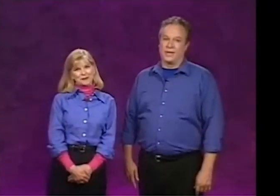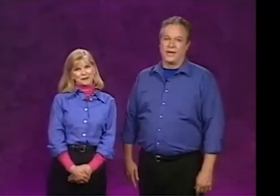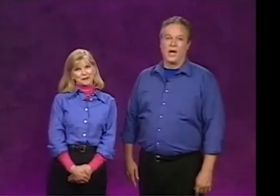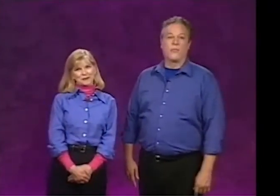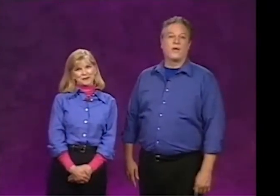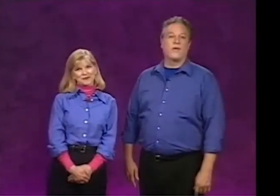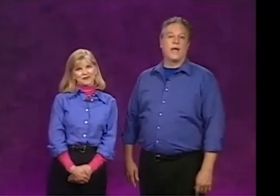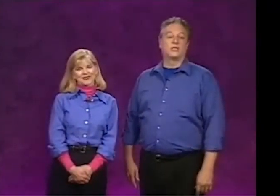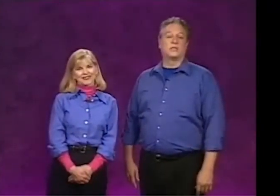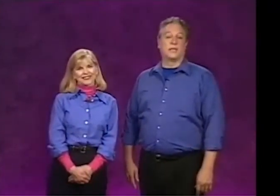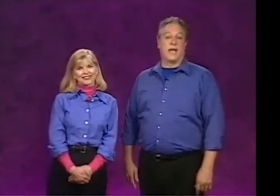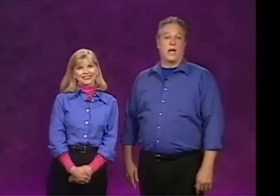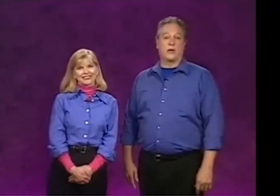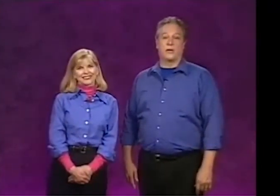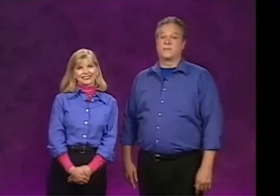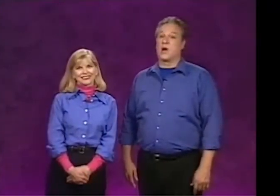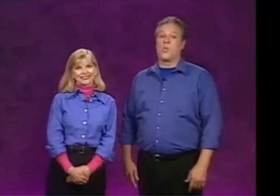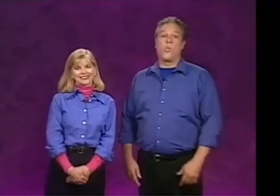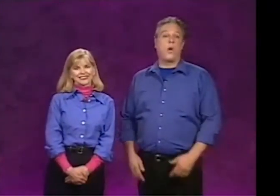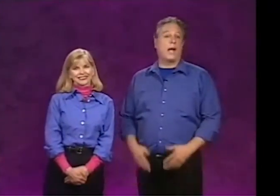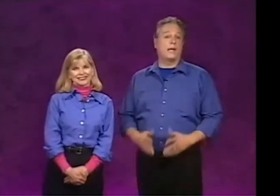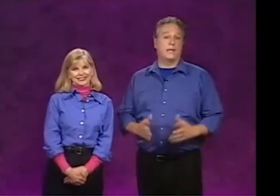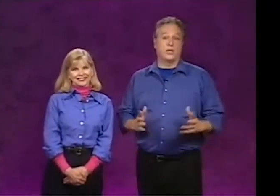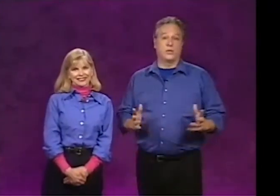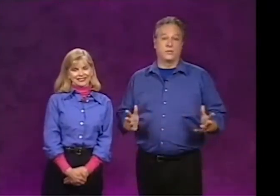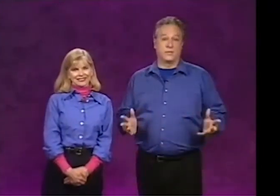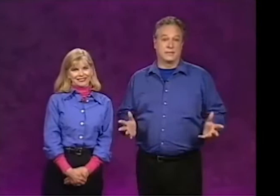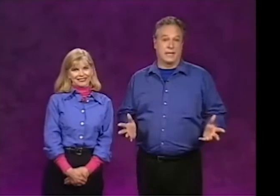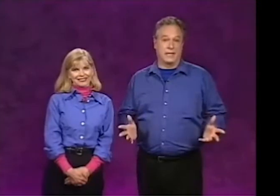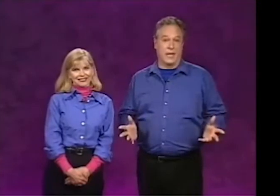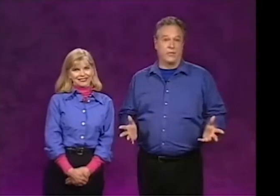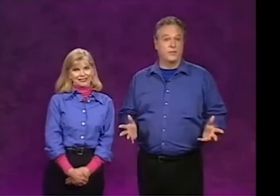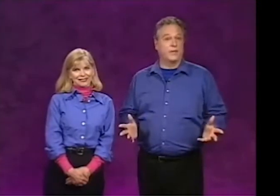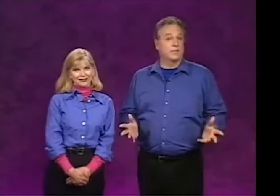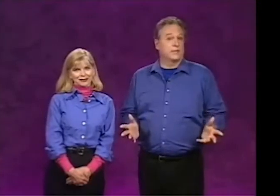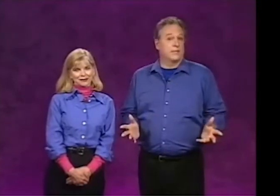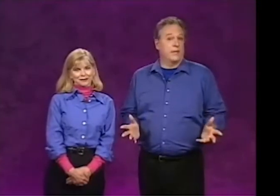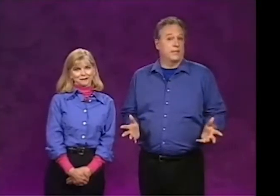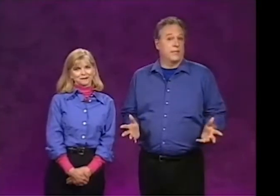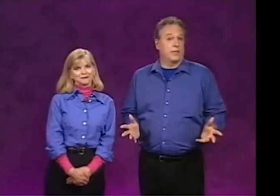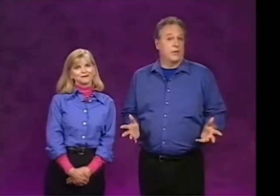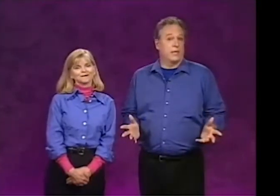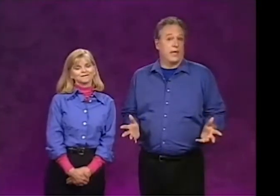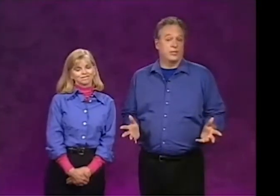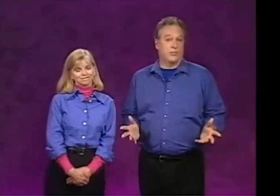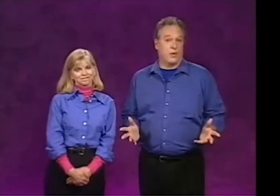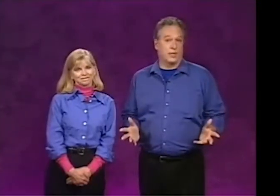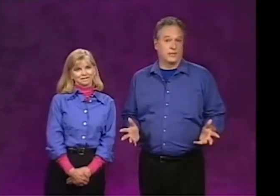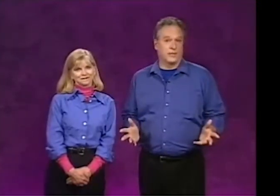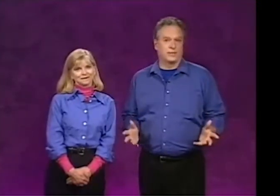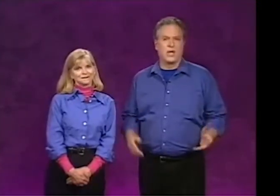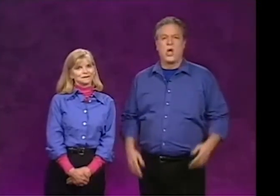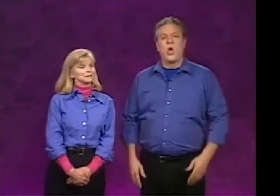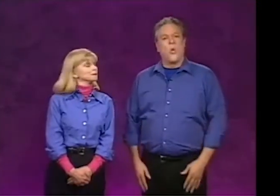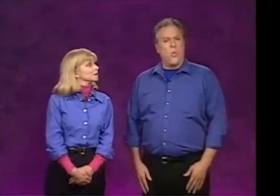Actually, abbreviations and acronyms are widely used in sign language because it speeds up the communication process.